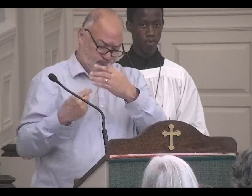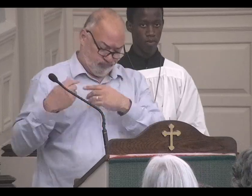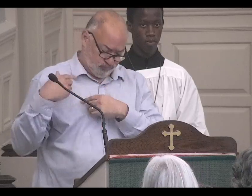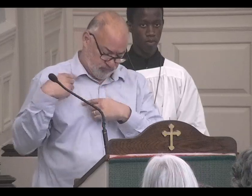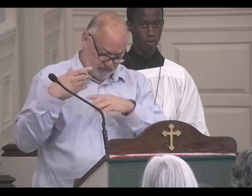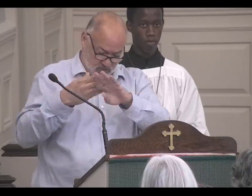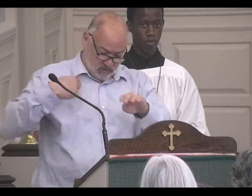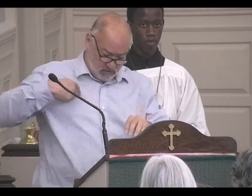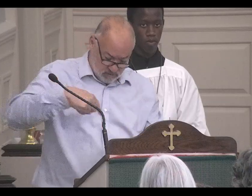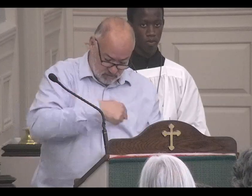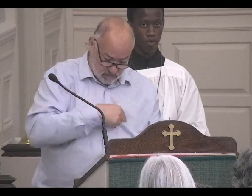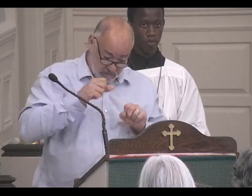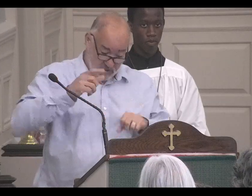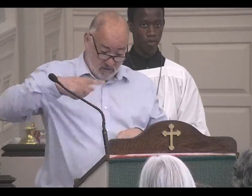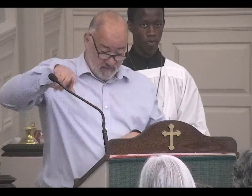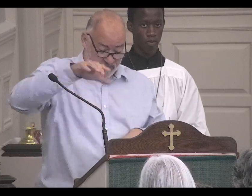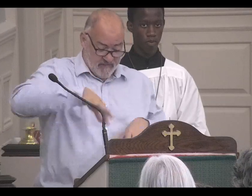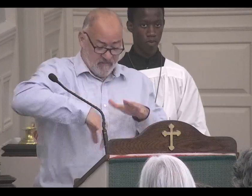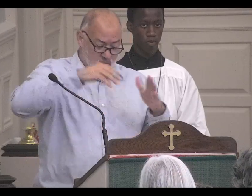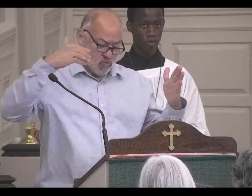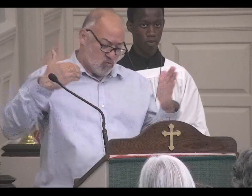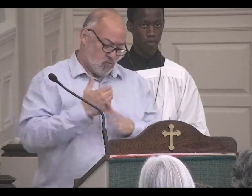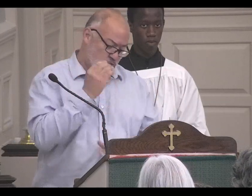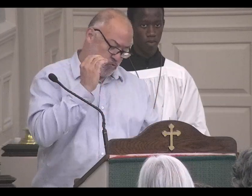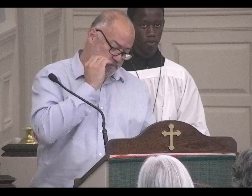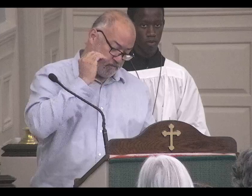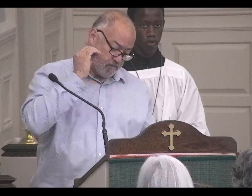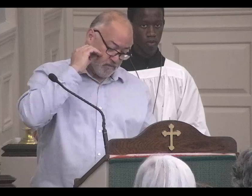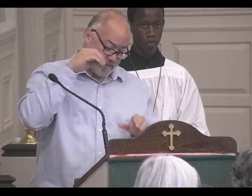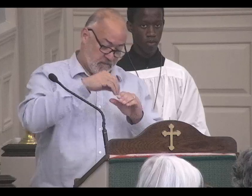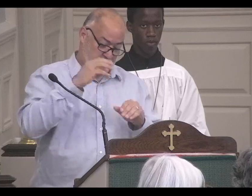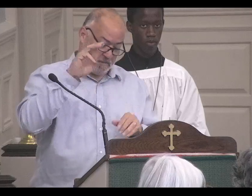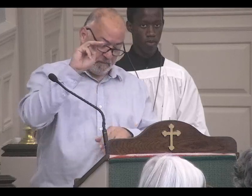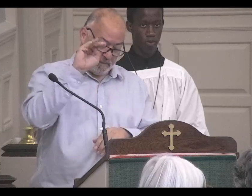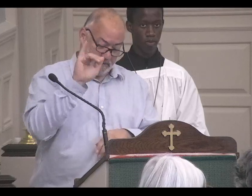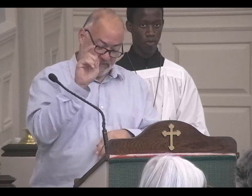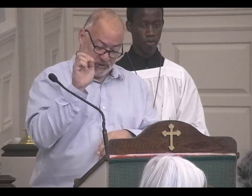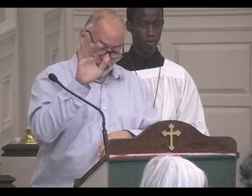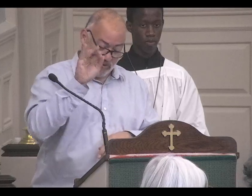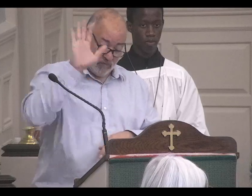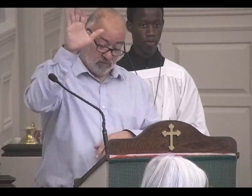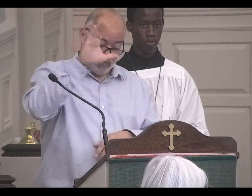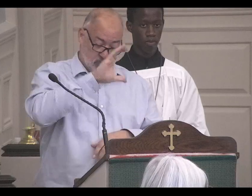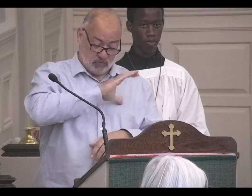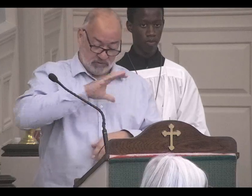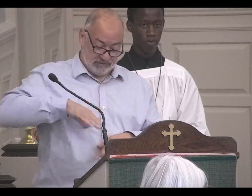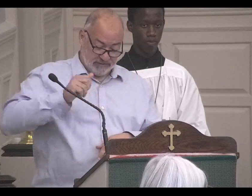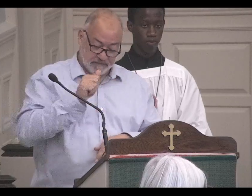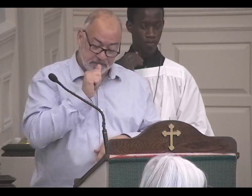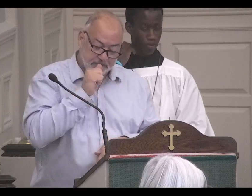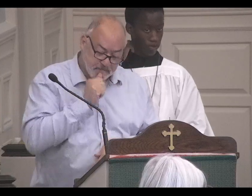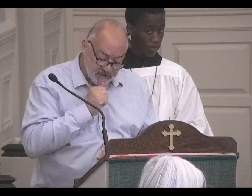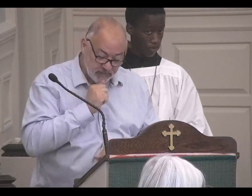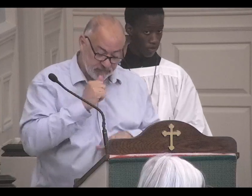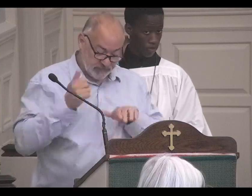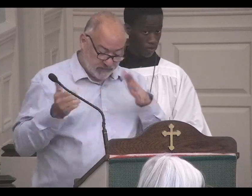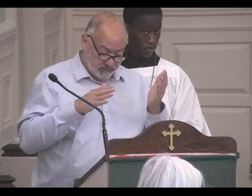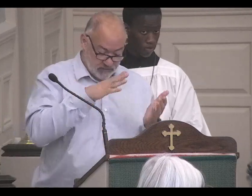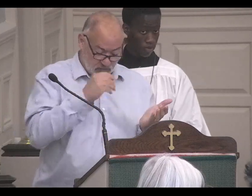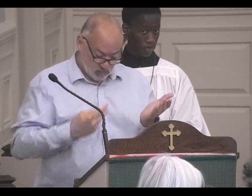And for our beloved who have gone before us, may they find a new home in the mystery of Christ's passion,